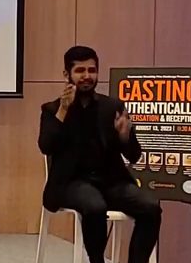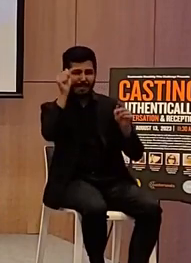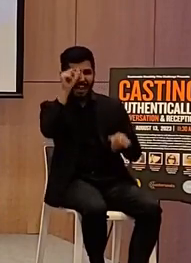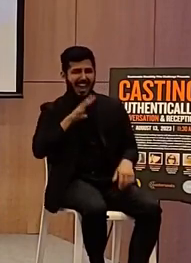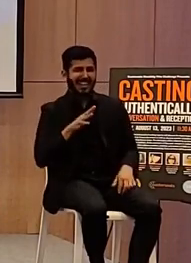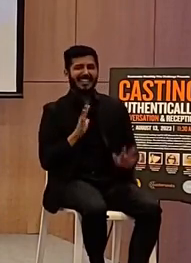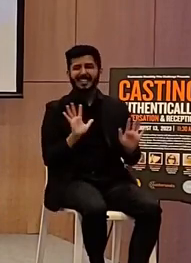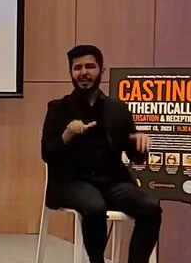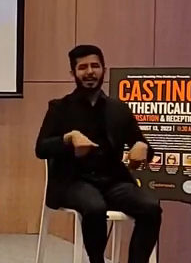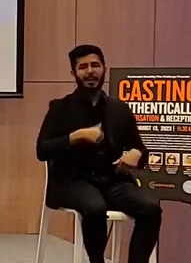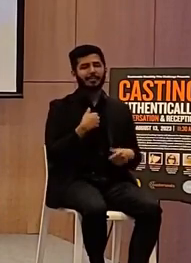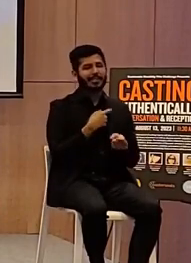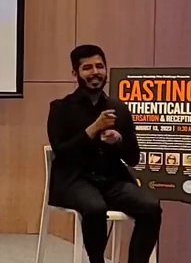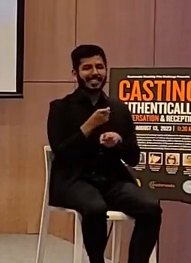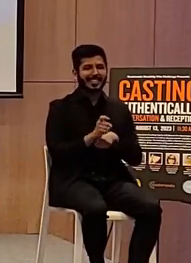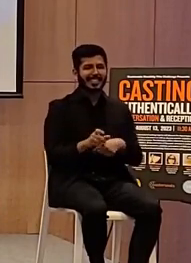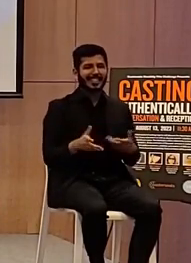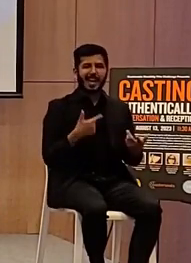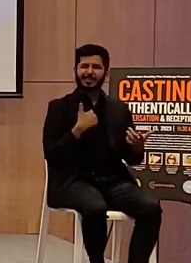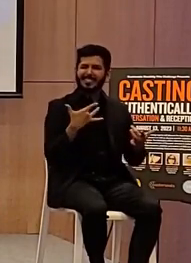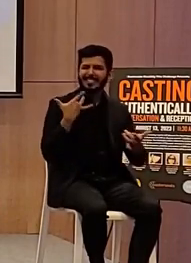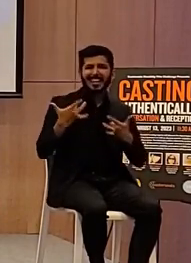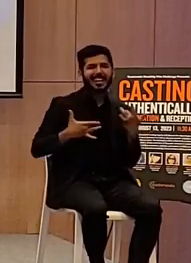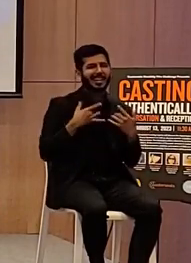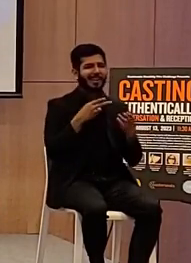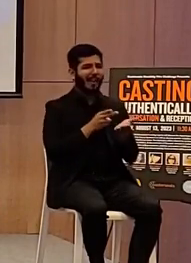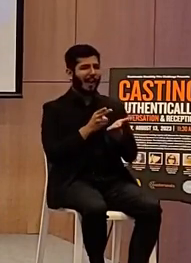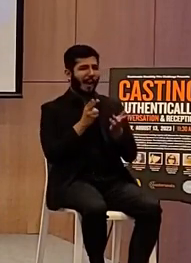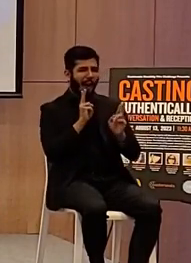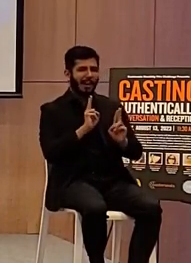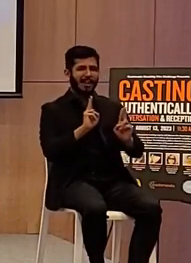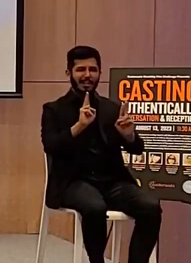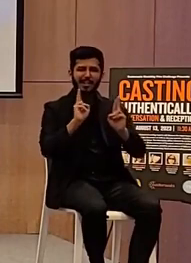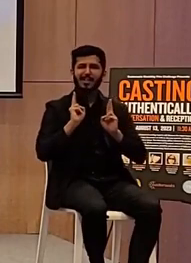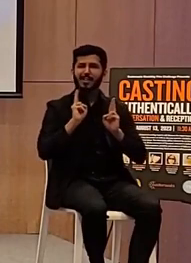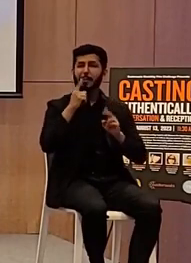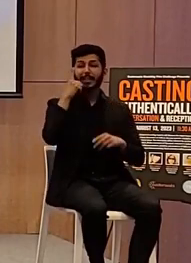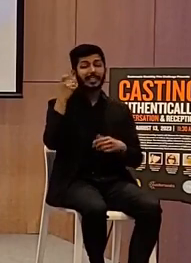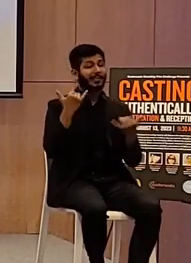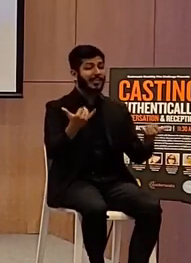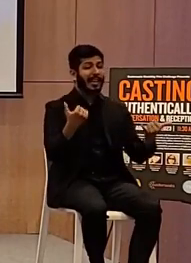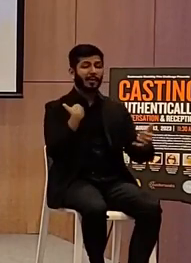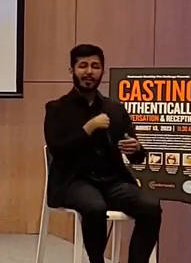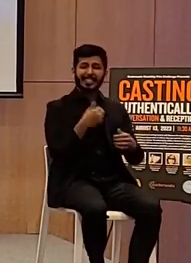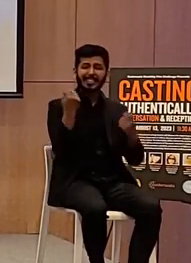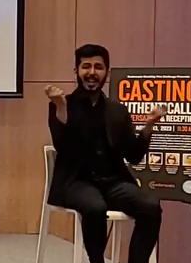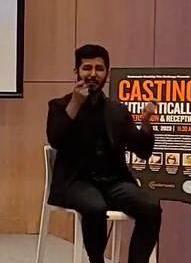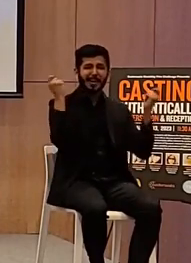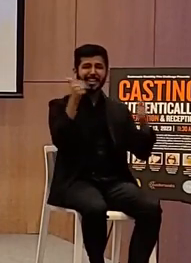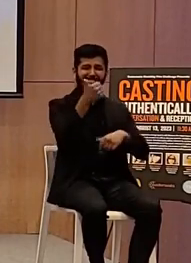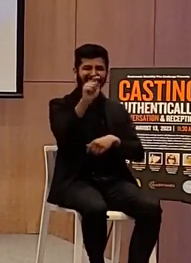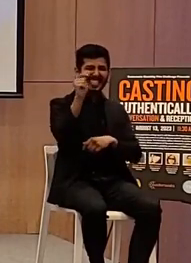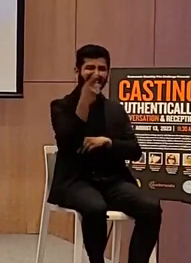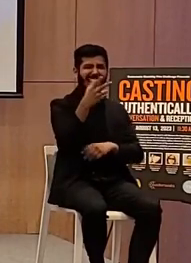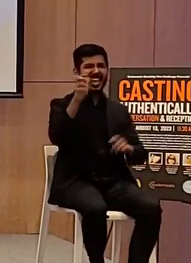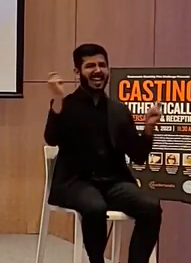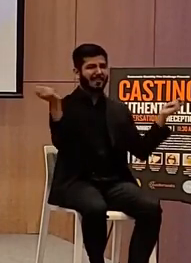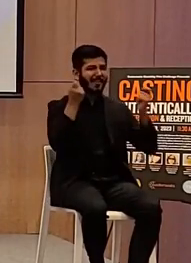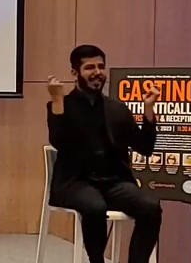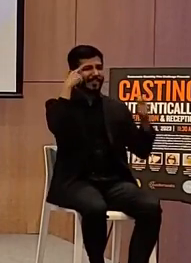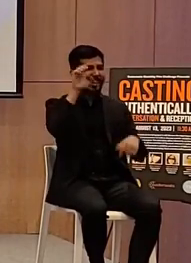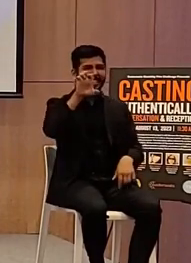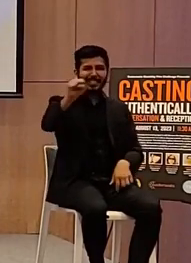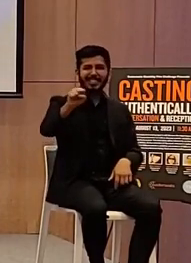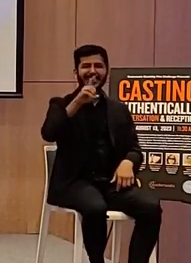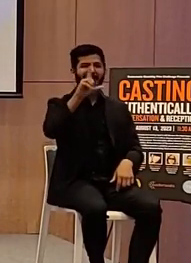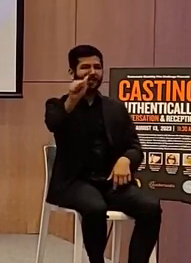No, I am just so excited and honored because today we are celebrating the 10th anniversary of the Easter Seals Disability